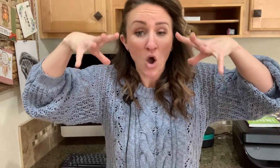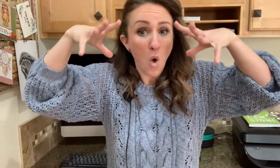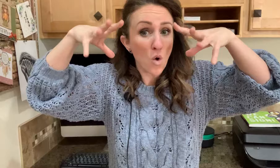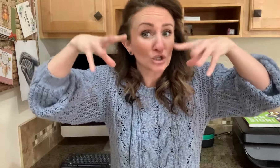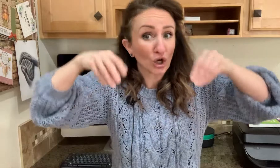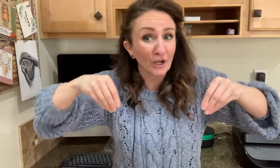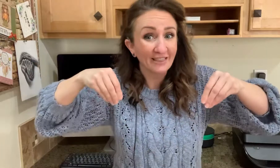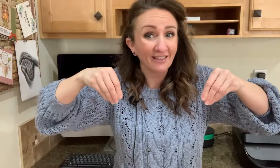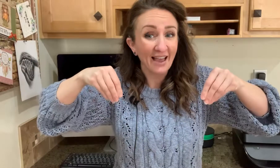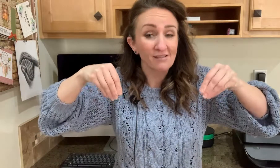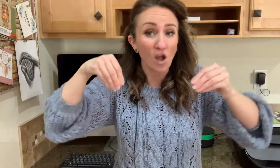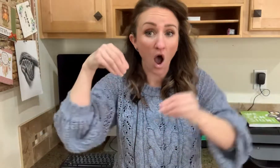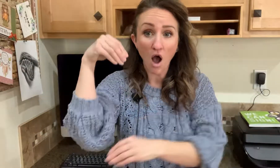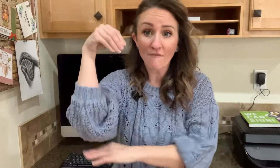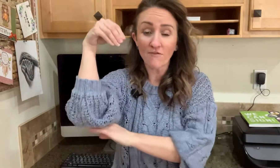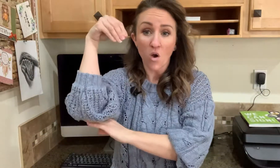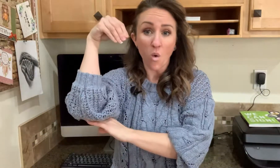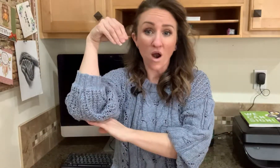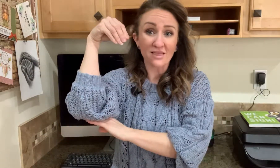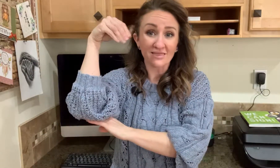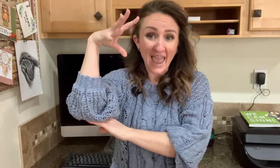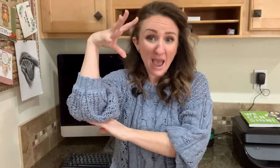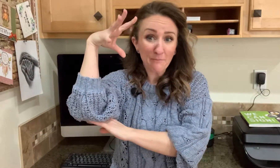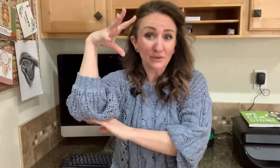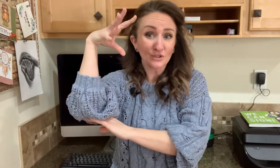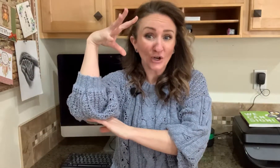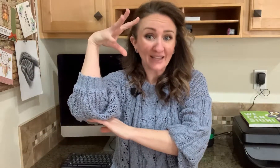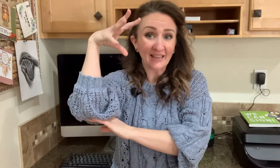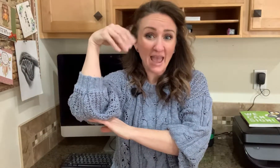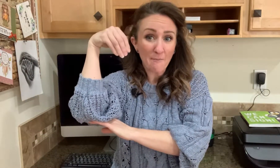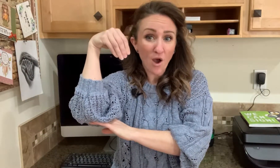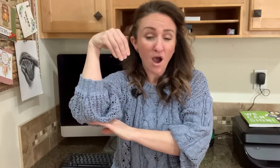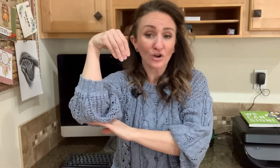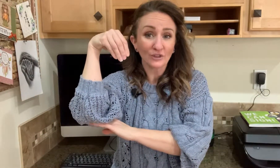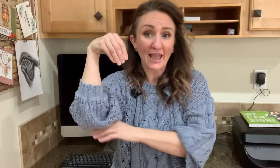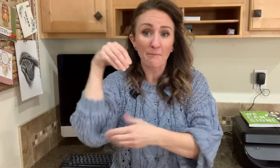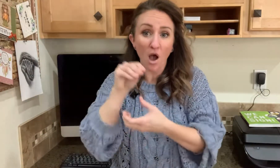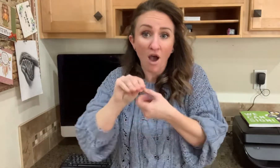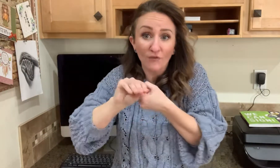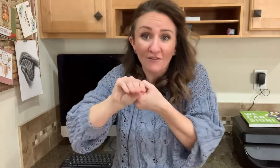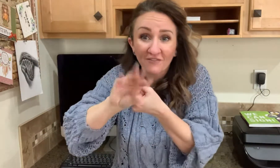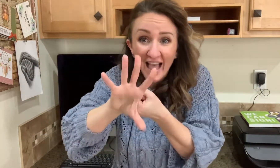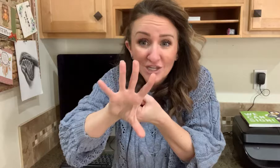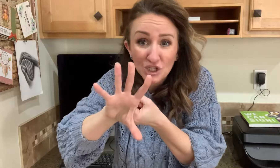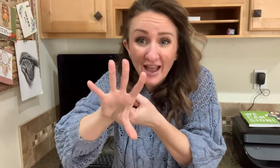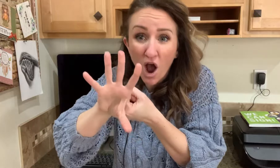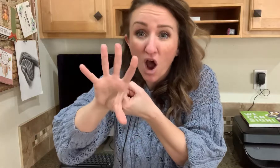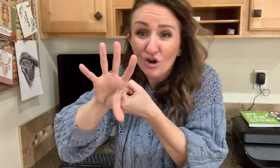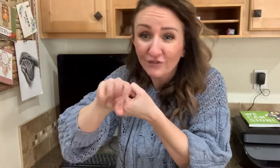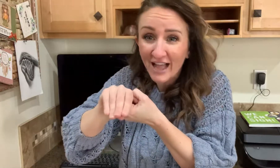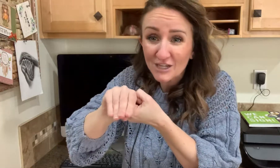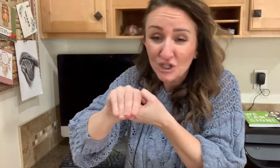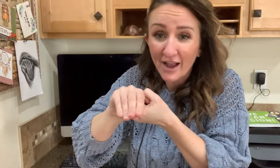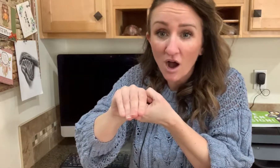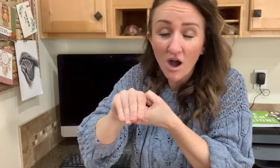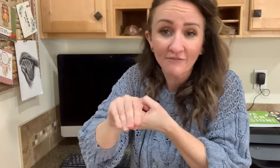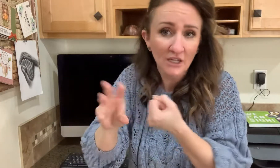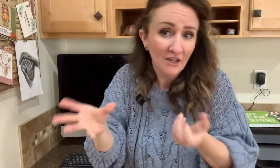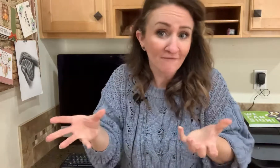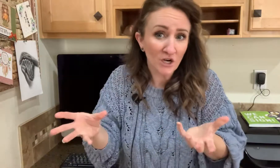or turning the lights off, or a lamp, turning a lamp on or lamp off, or a flashlight on or flashlight off,